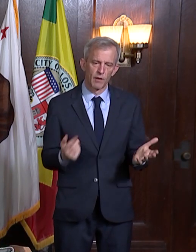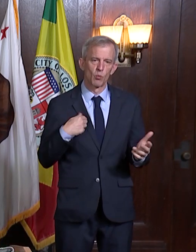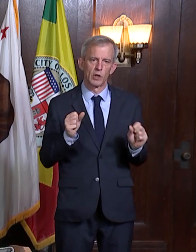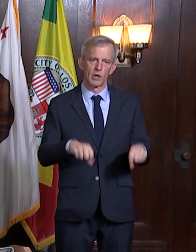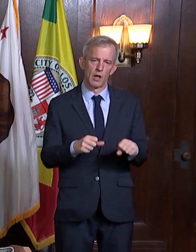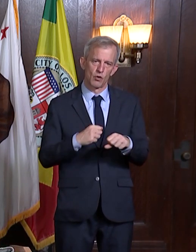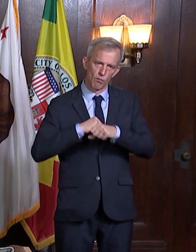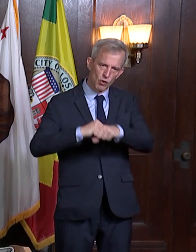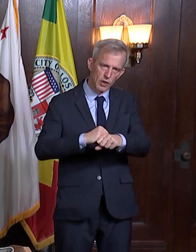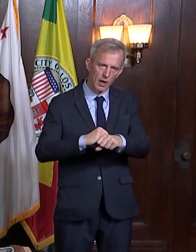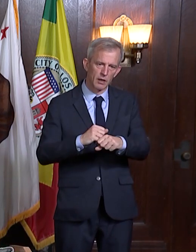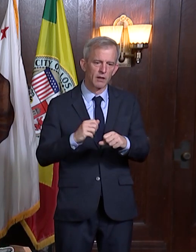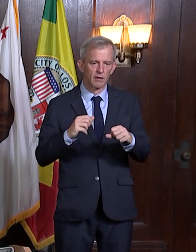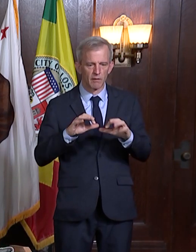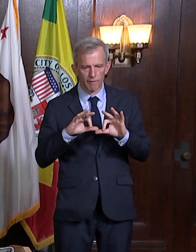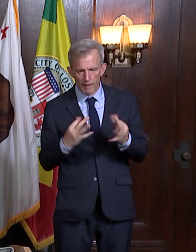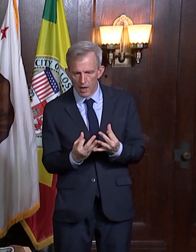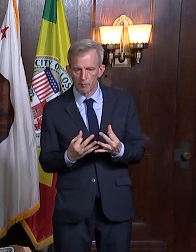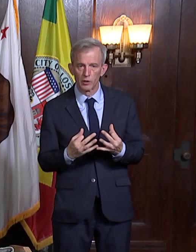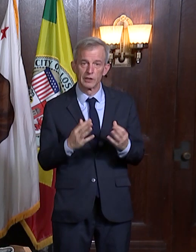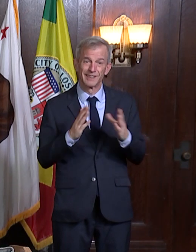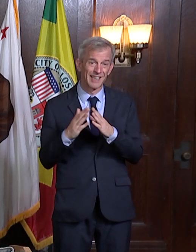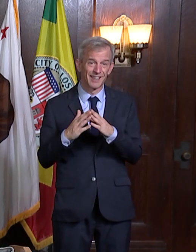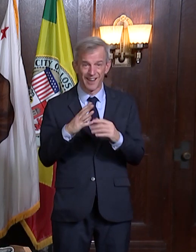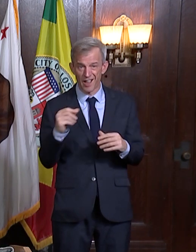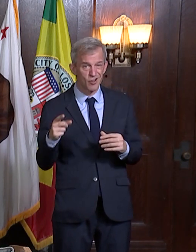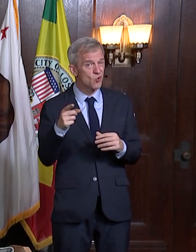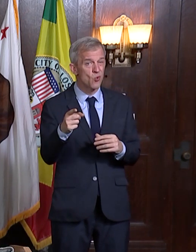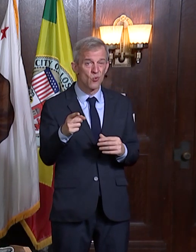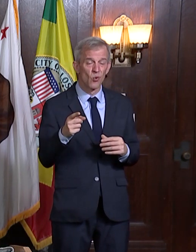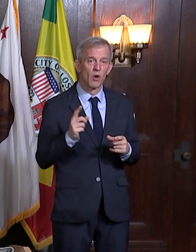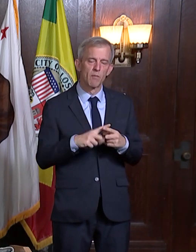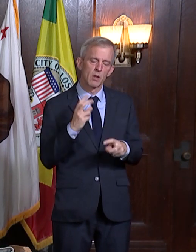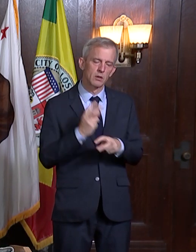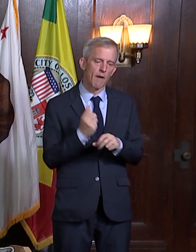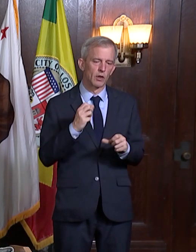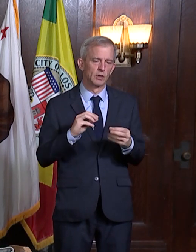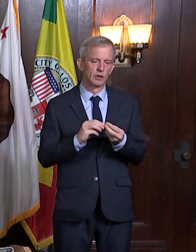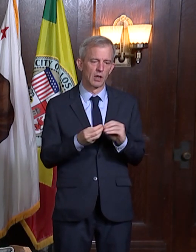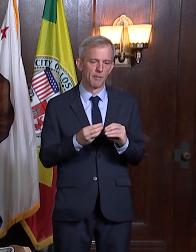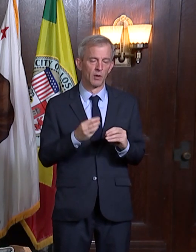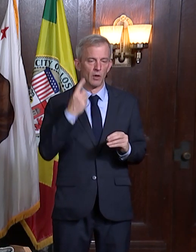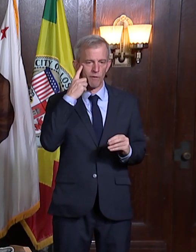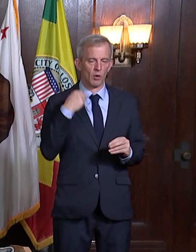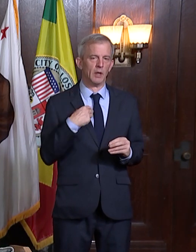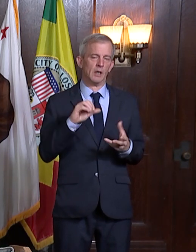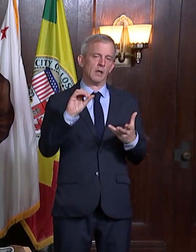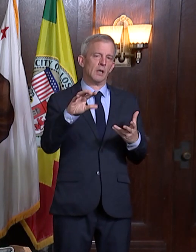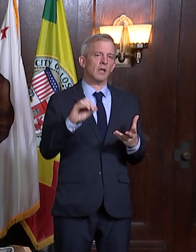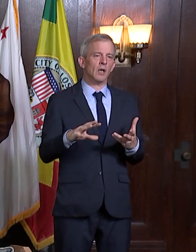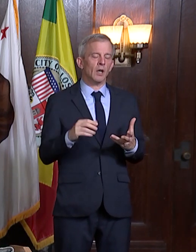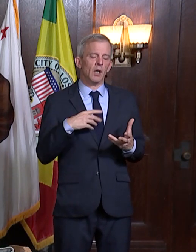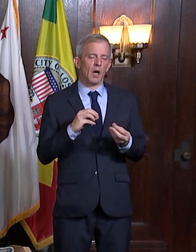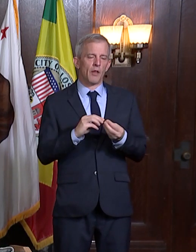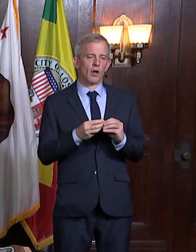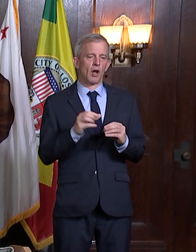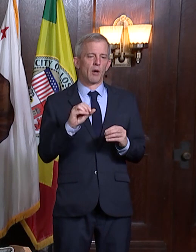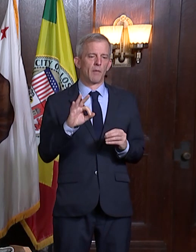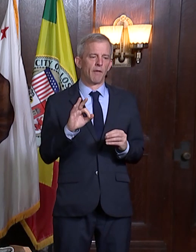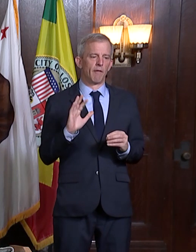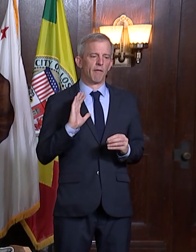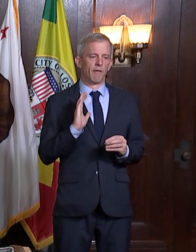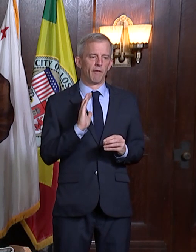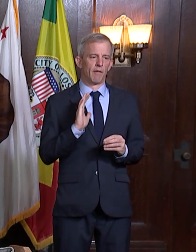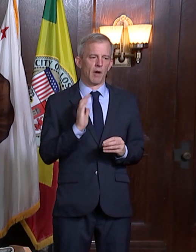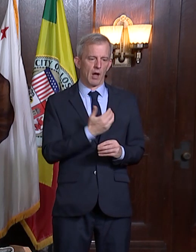city. But the toughest number for me always to share with you when we do these briefings are the number of our